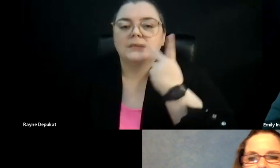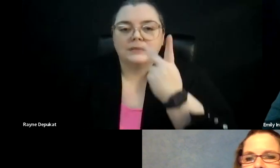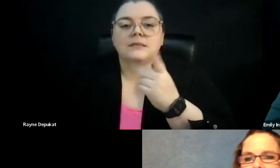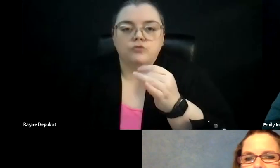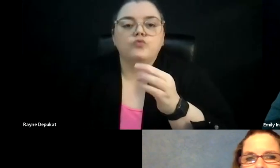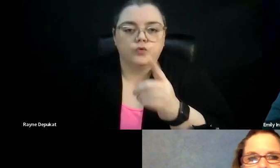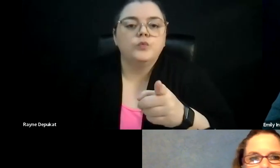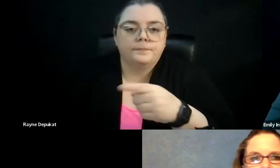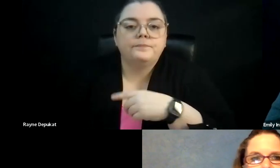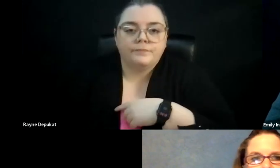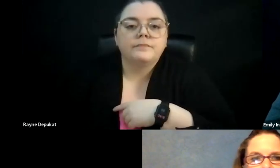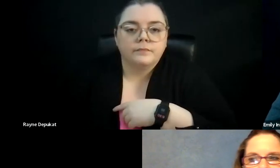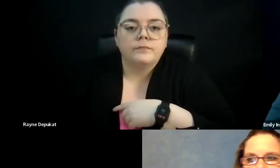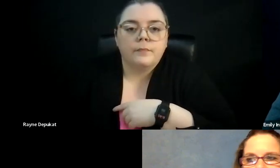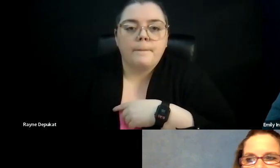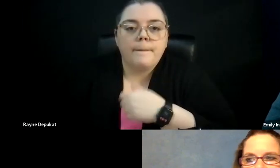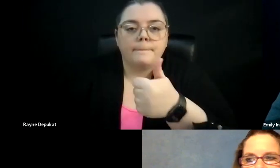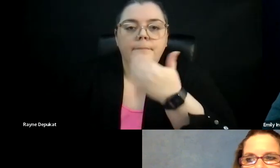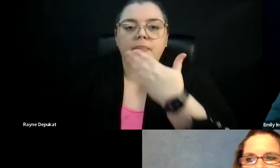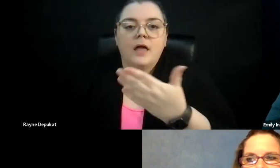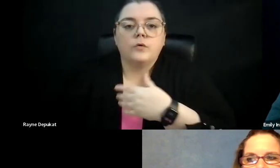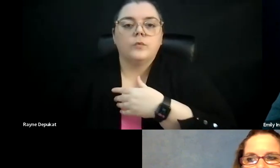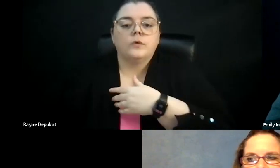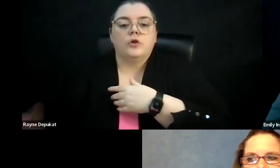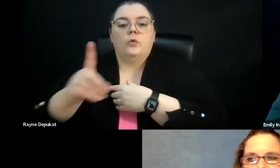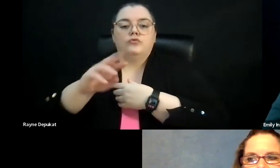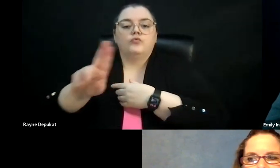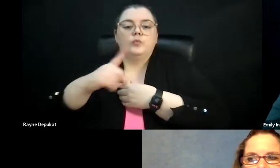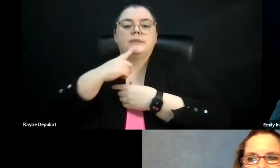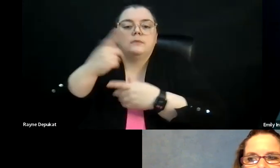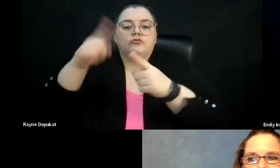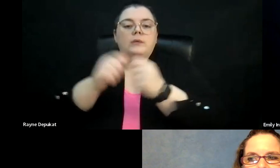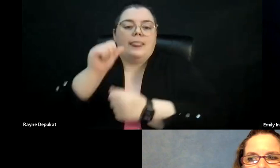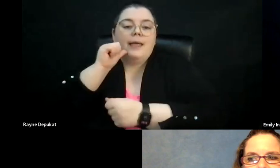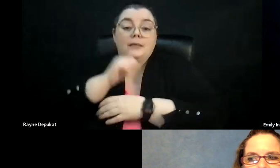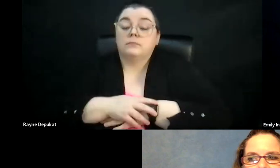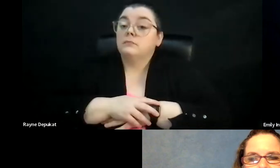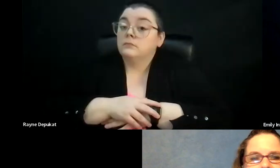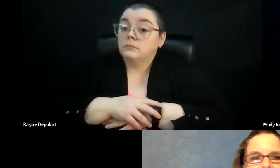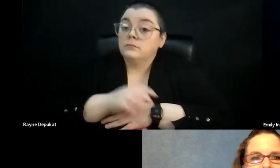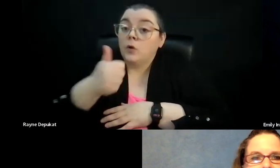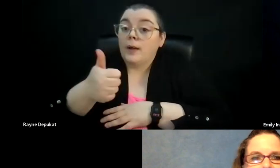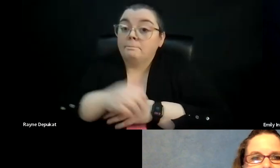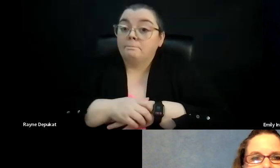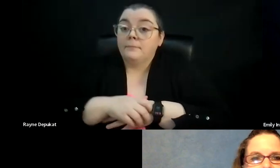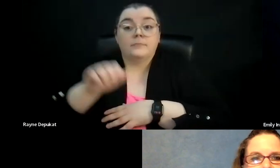is not here. Oh, okay, I see your message, Drew. Great, thanks. Drew agrees with Amy.